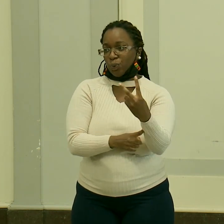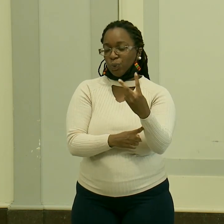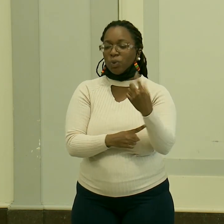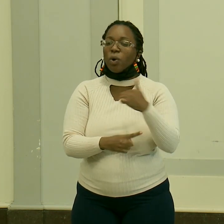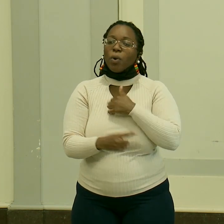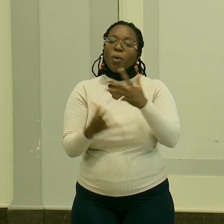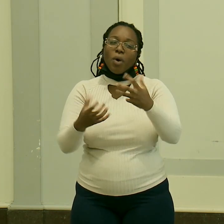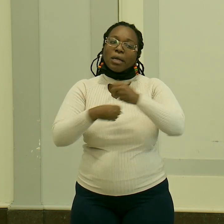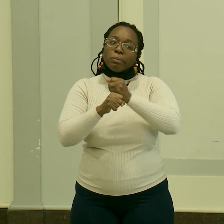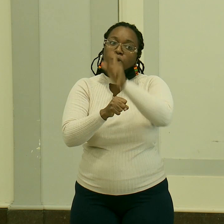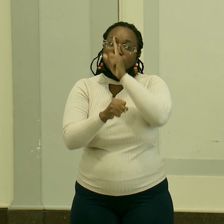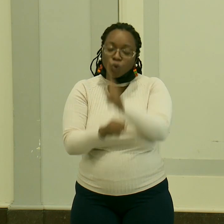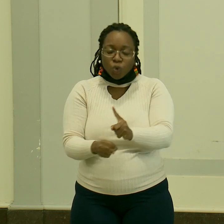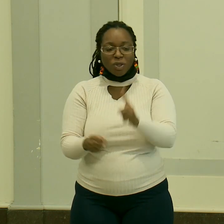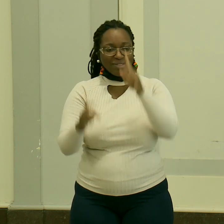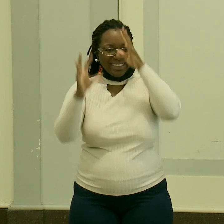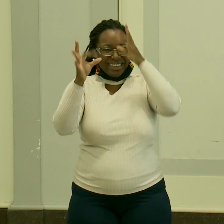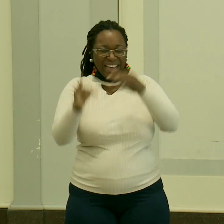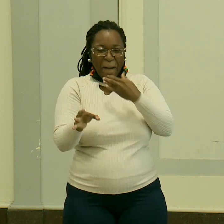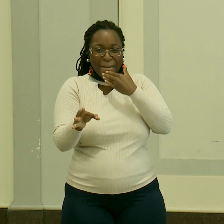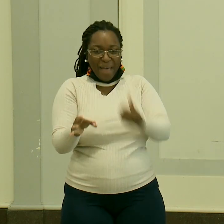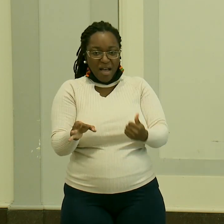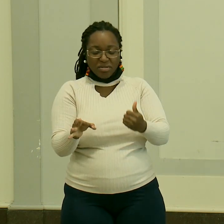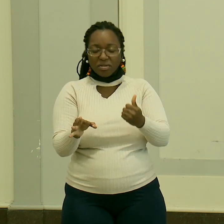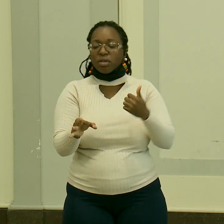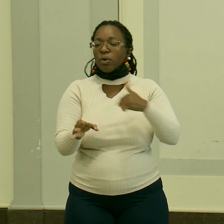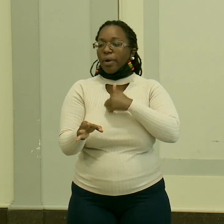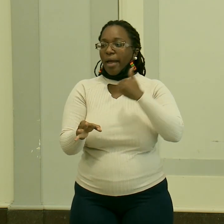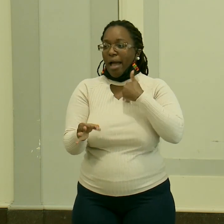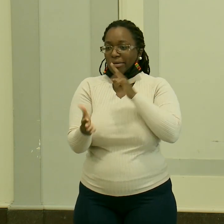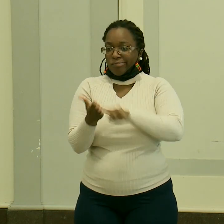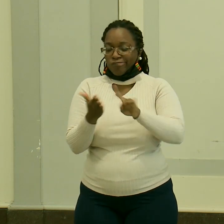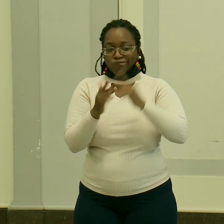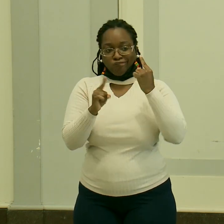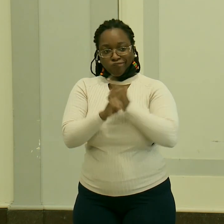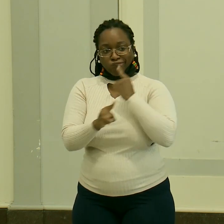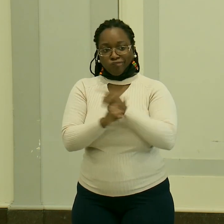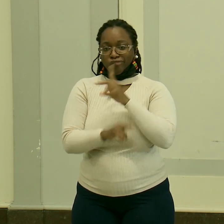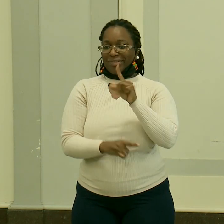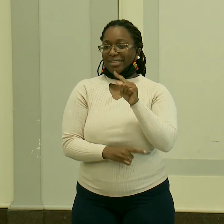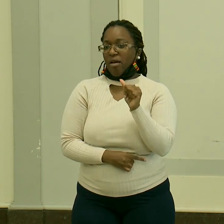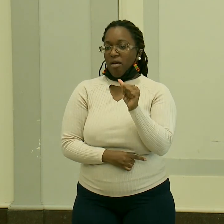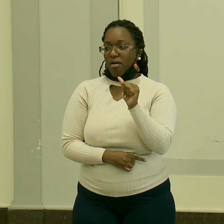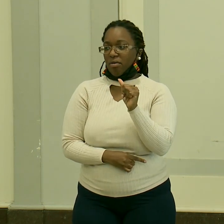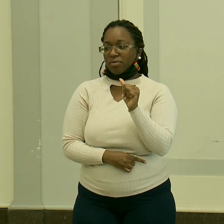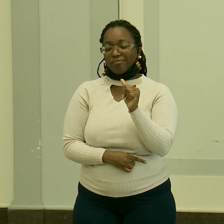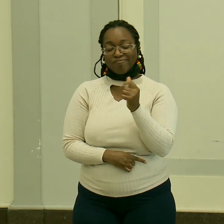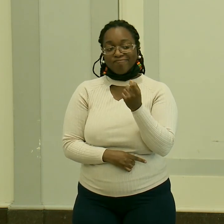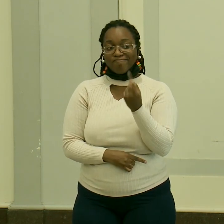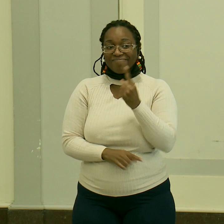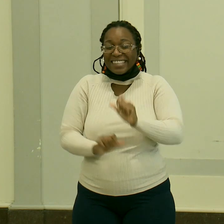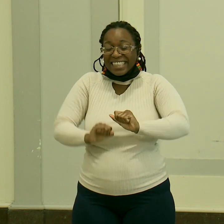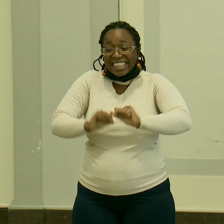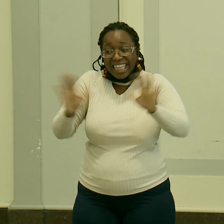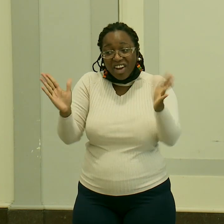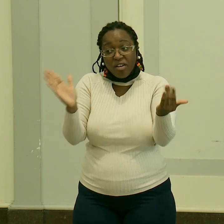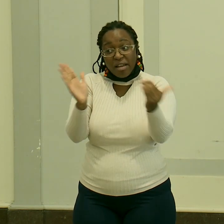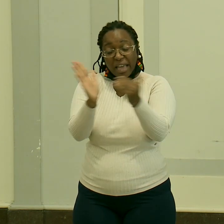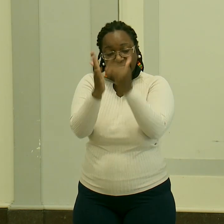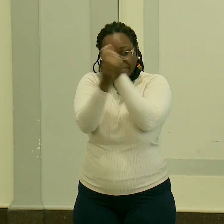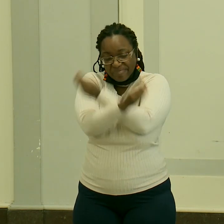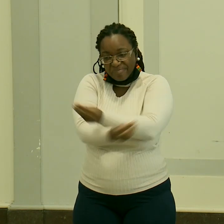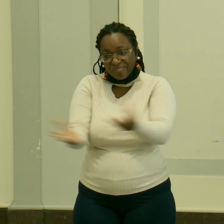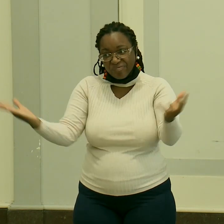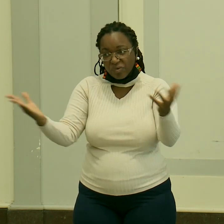possible decisions about reopening based on the most up-to-date data. I want to be very clear in my message to city residents as we